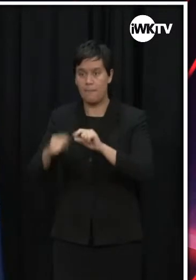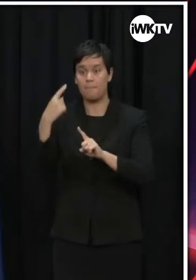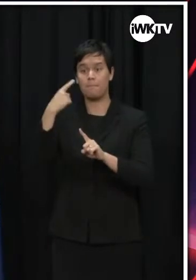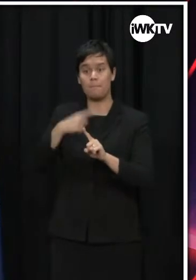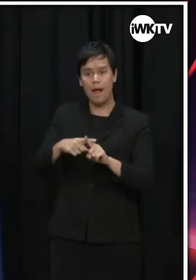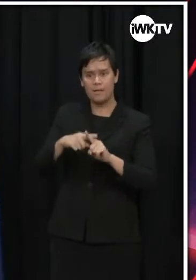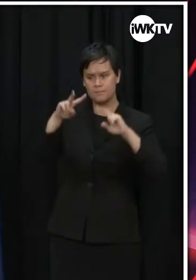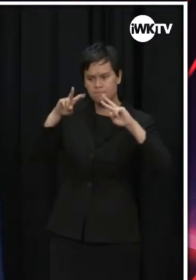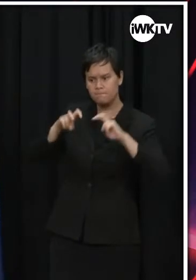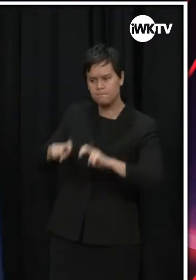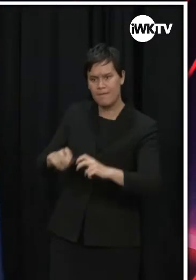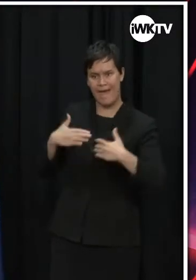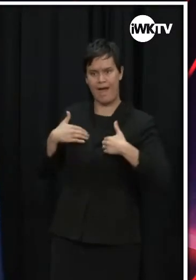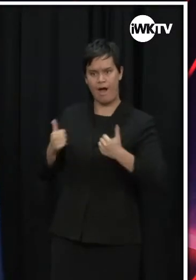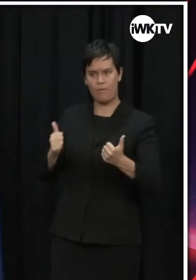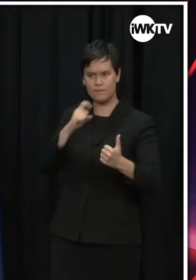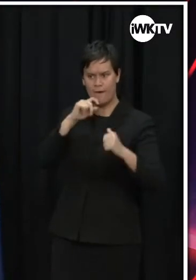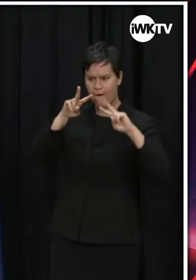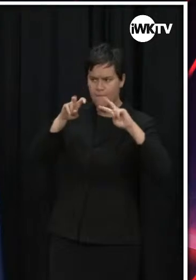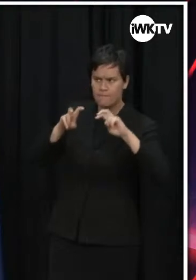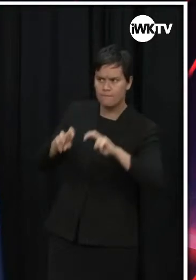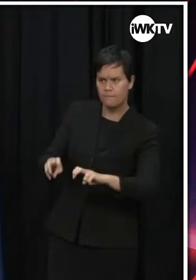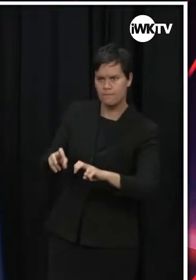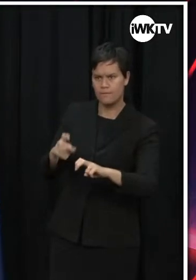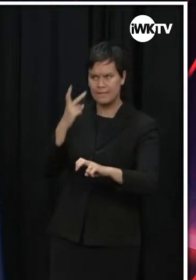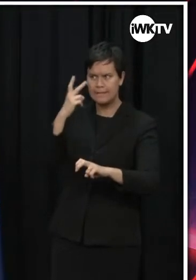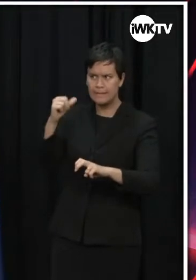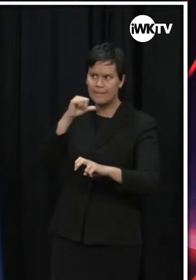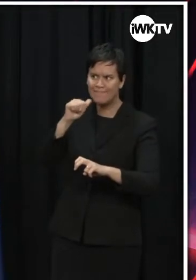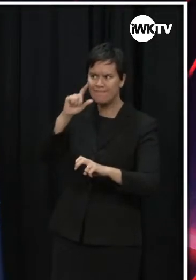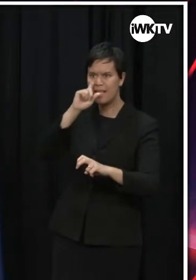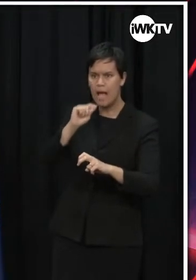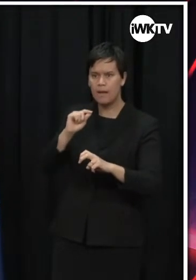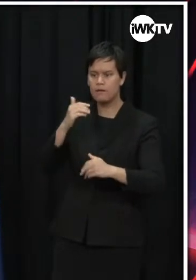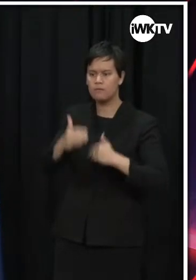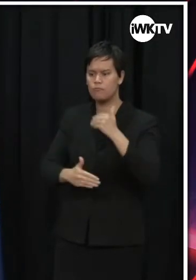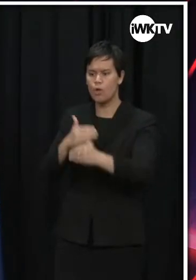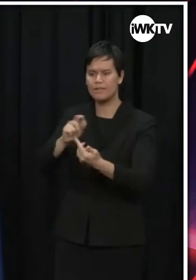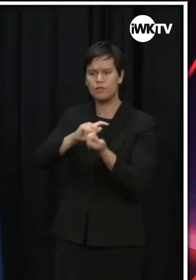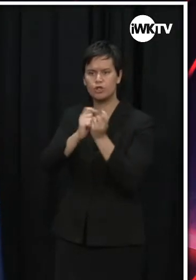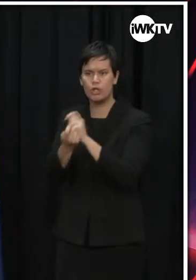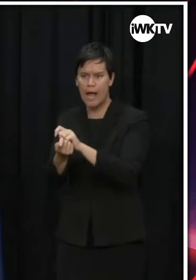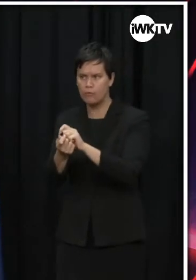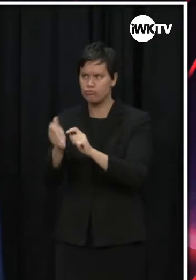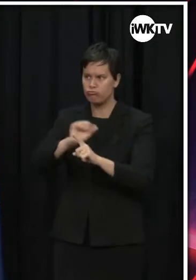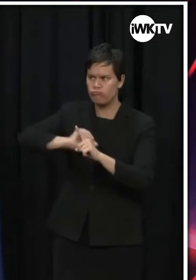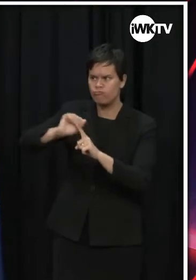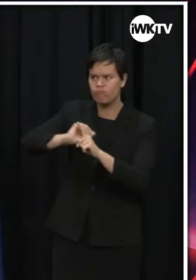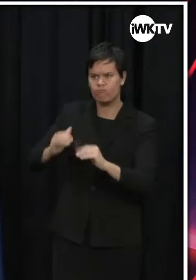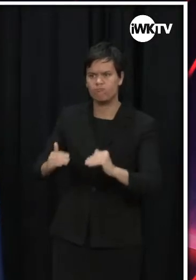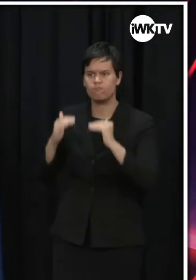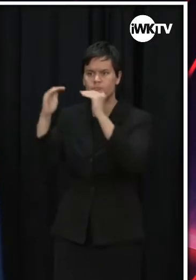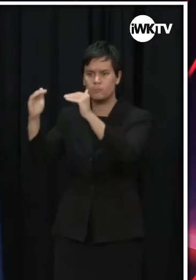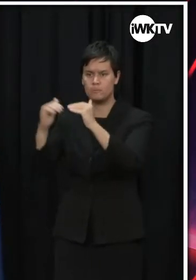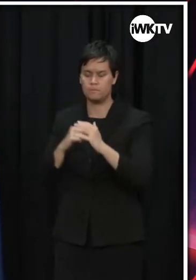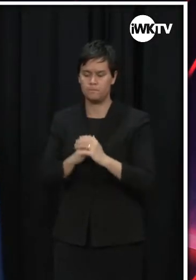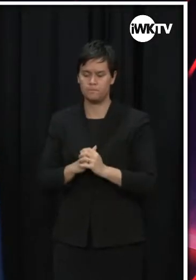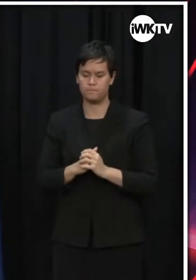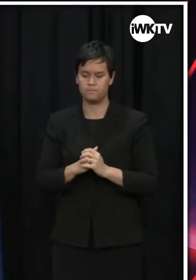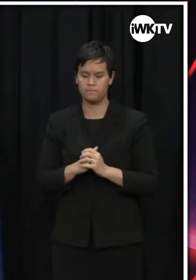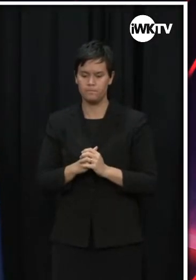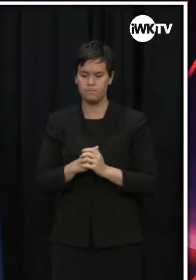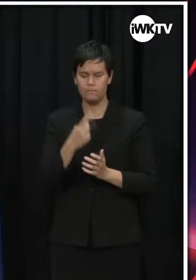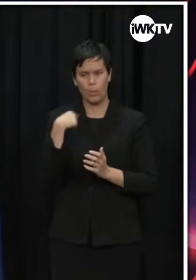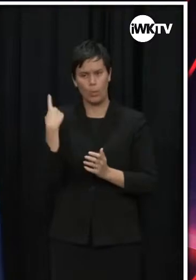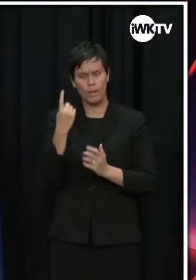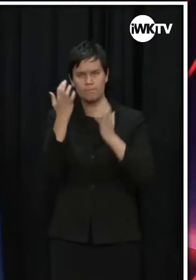health officials, and some changes to the way the Pullman facility will operate in the future. We've been very carefully considering the health